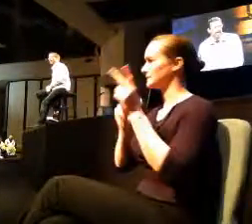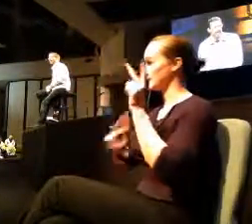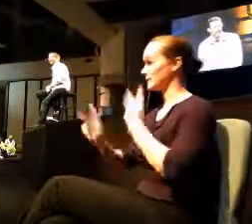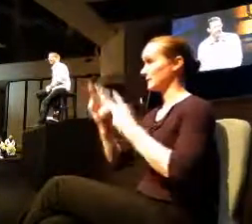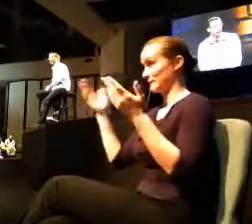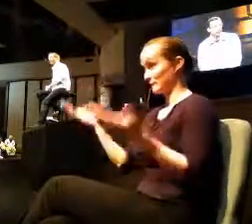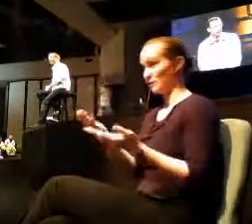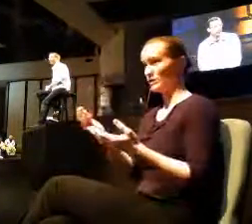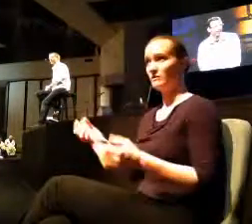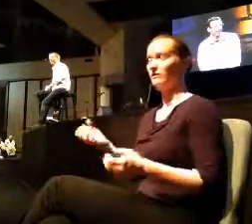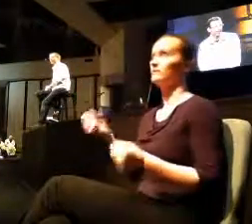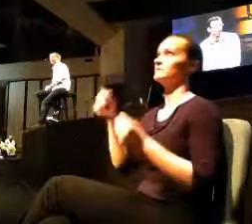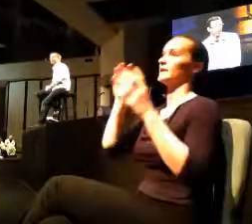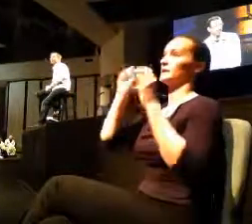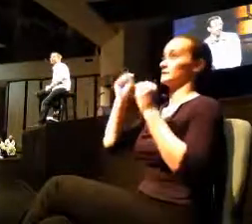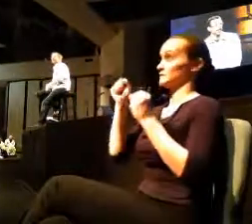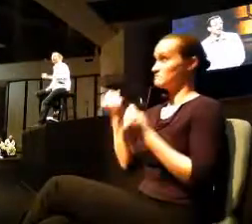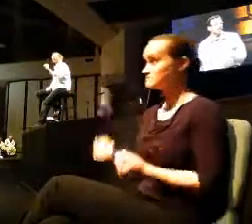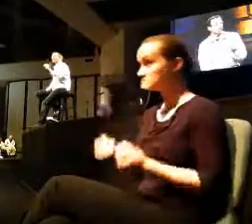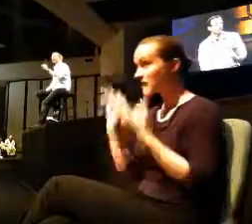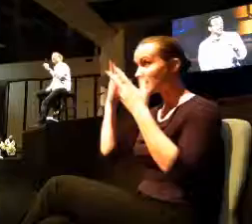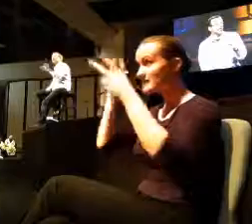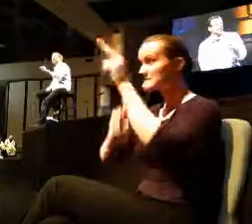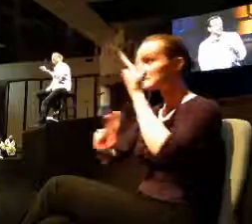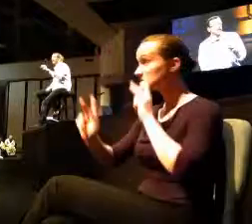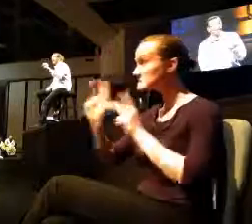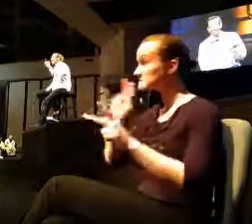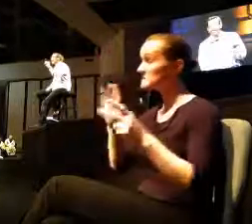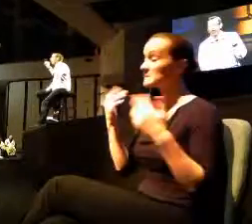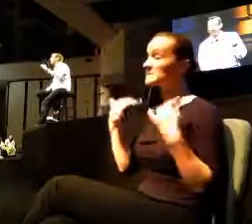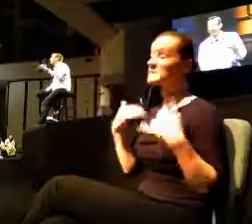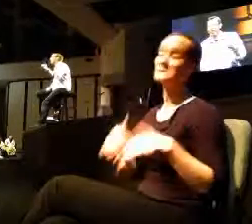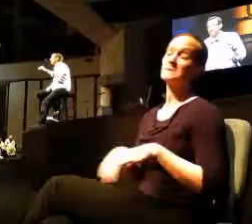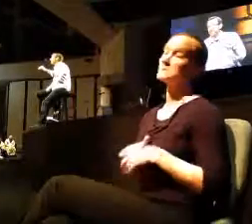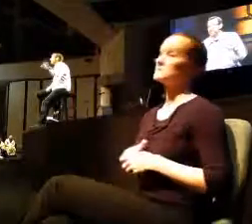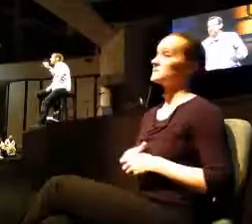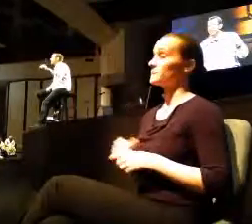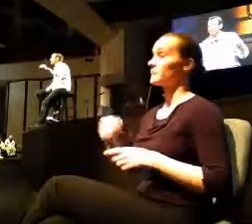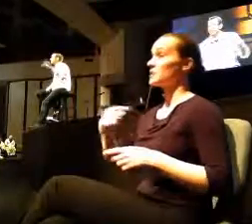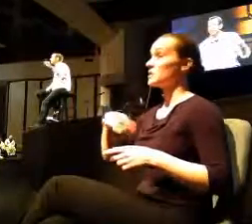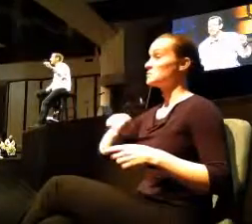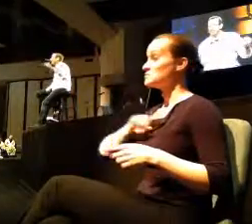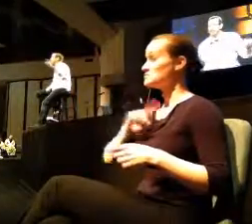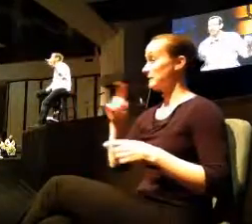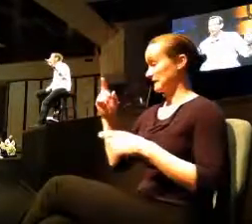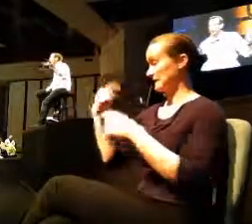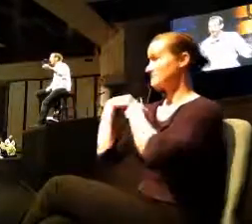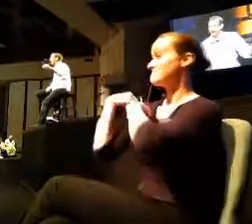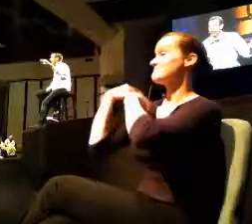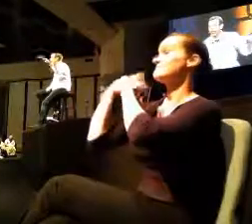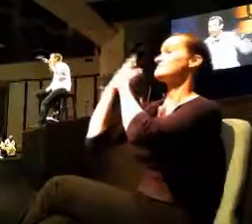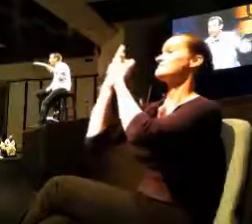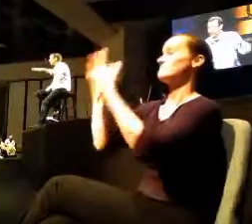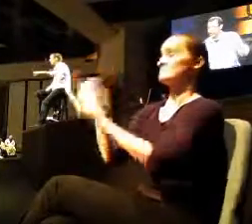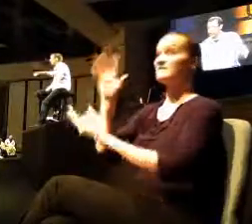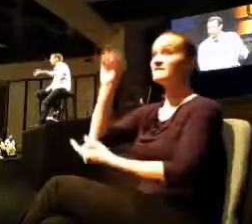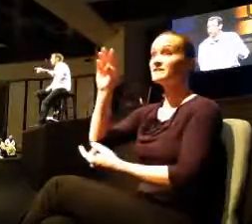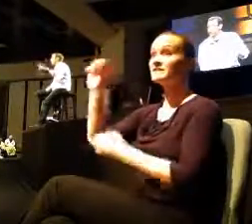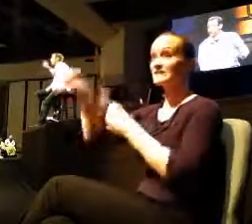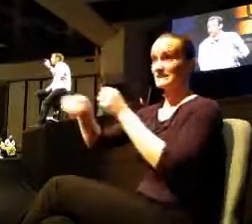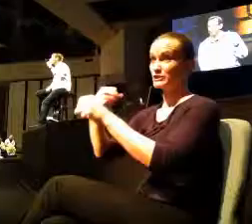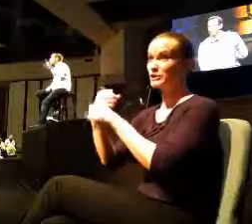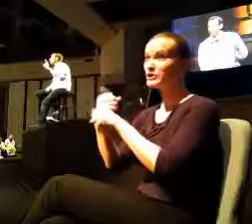numbers, and I mean record numbers. We have set an all-time 50-year record as a